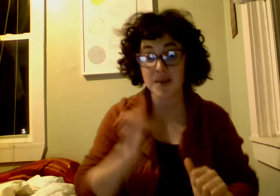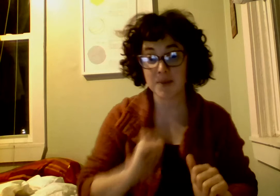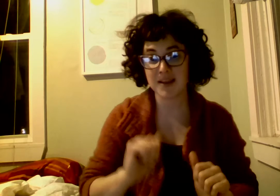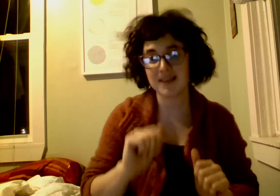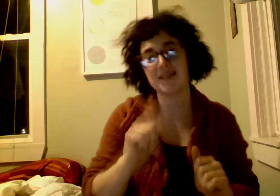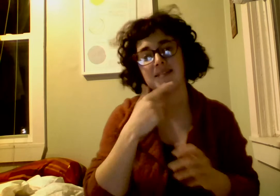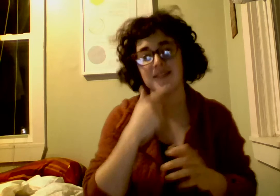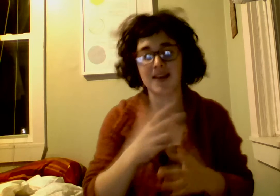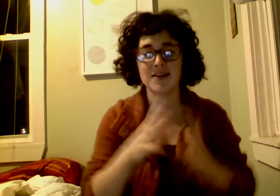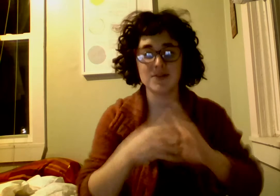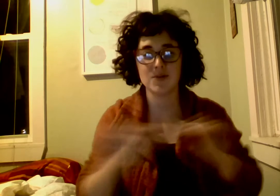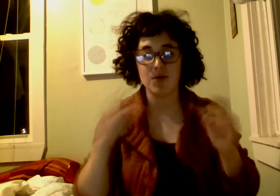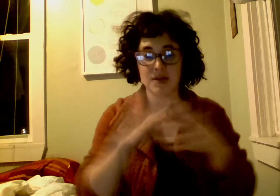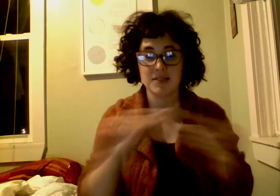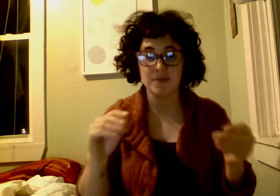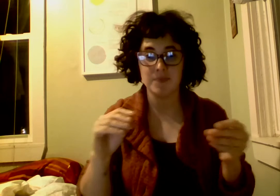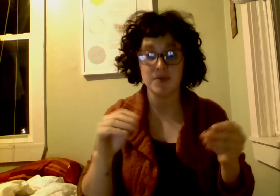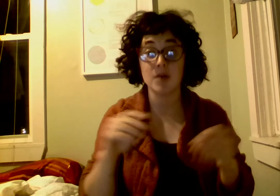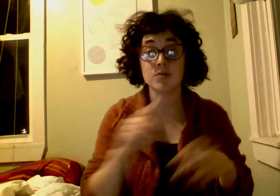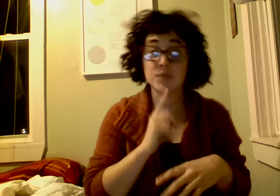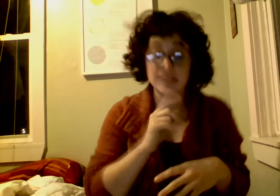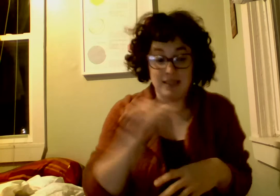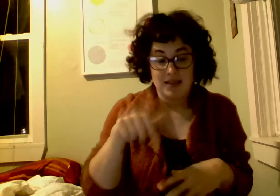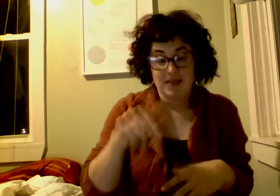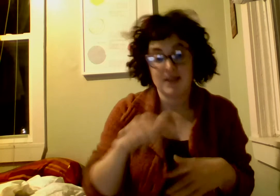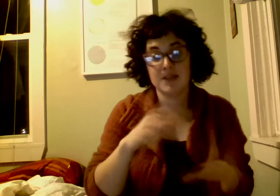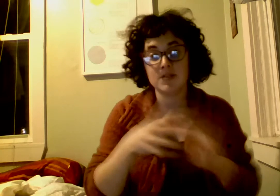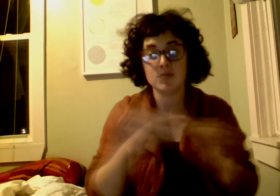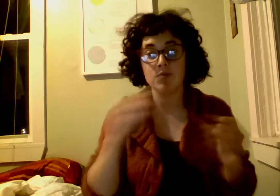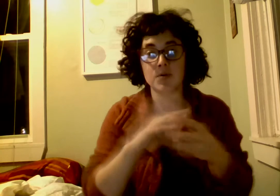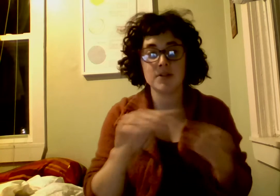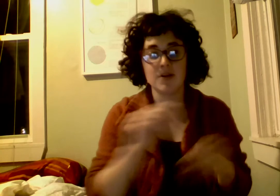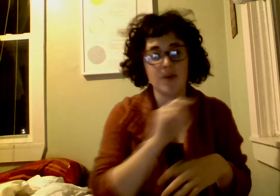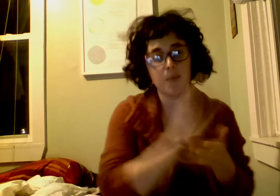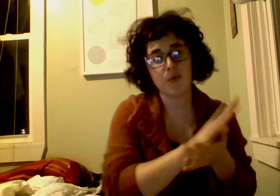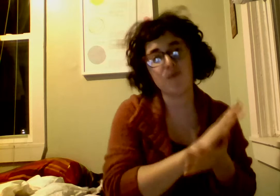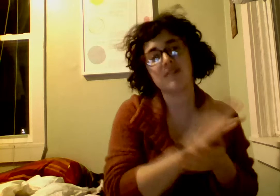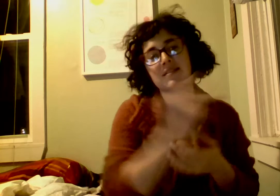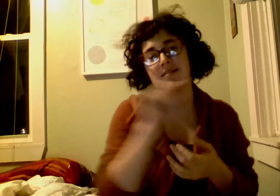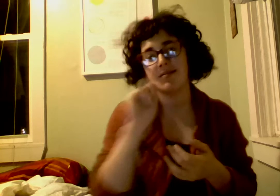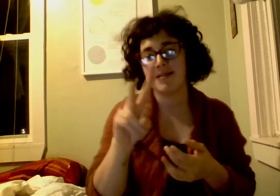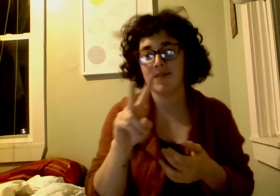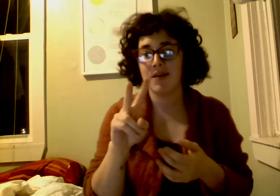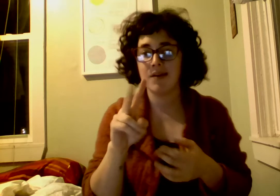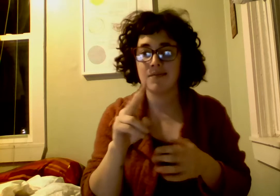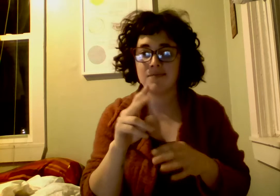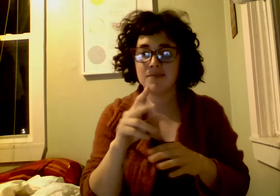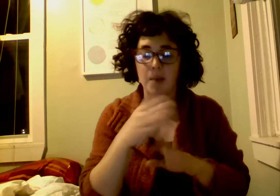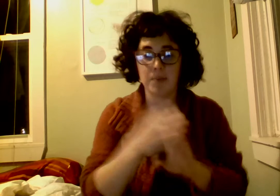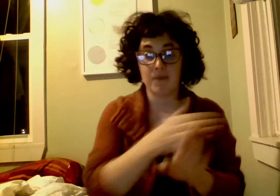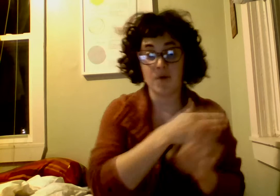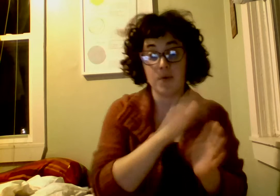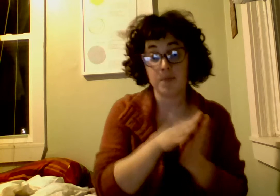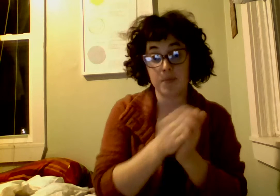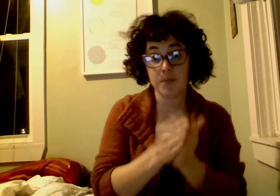way, the movies or the television before, books and before all of those things were invented, all right? So